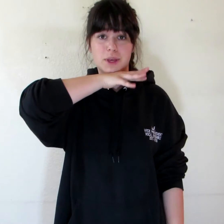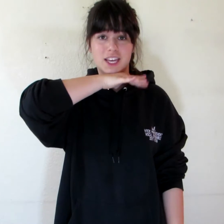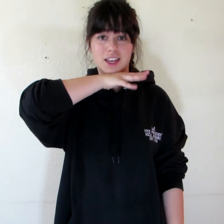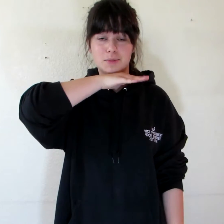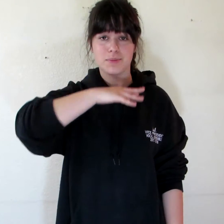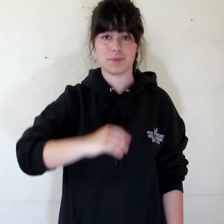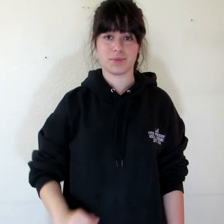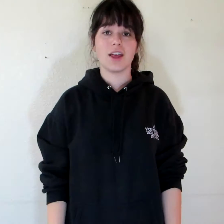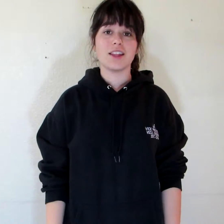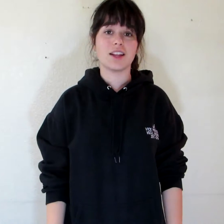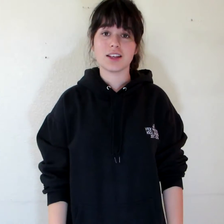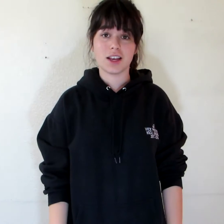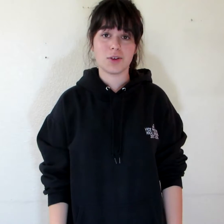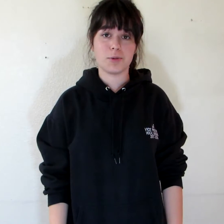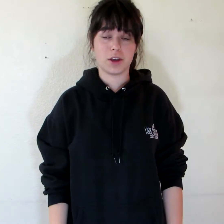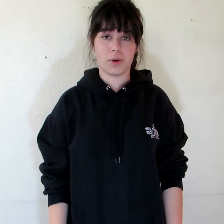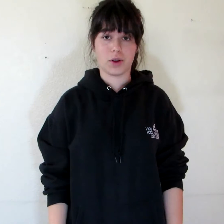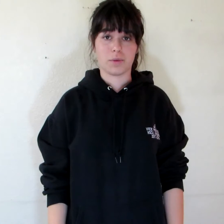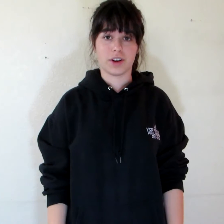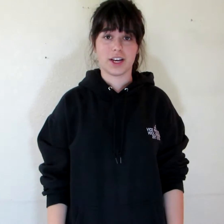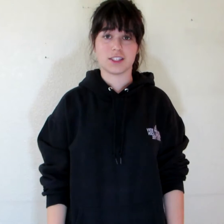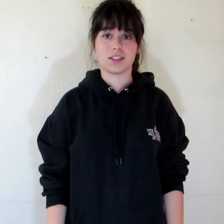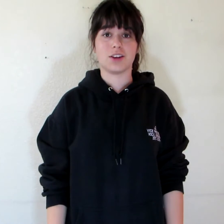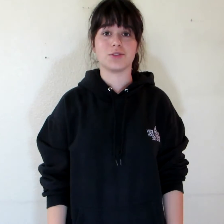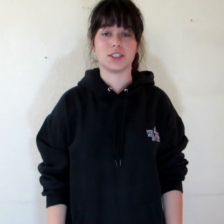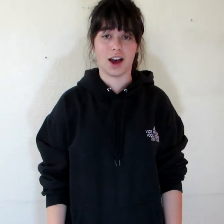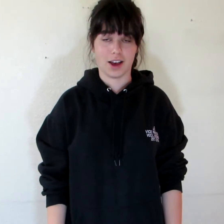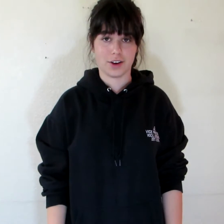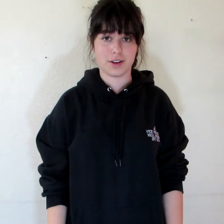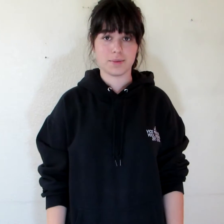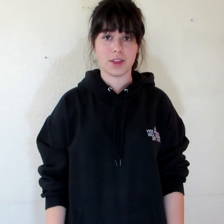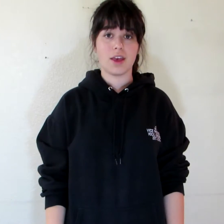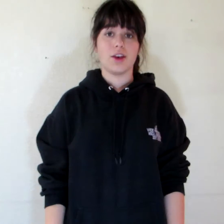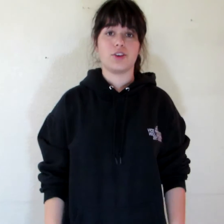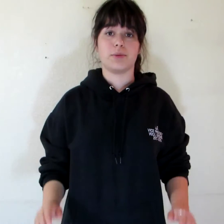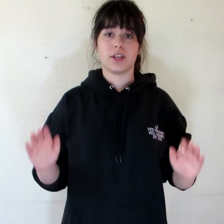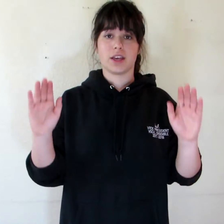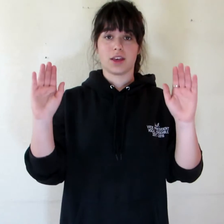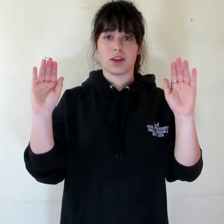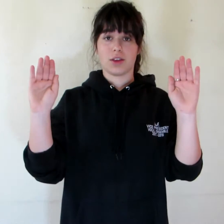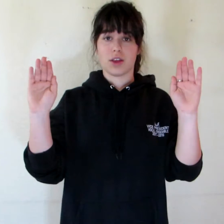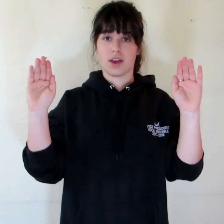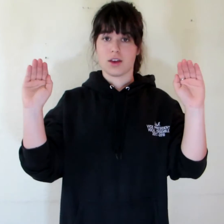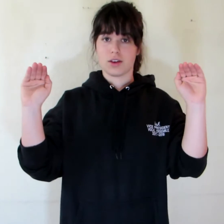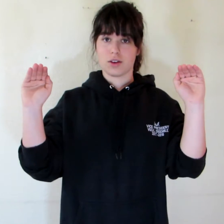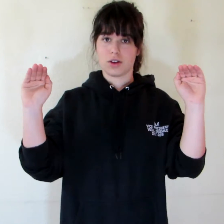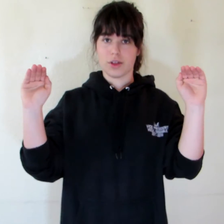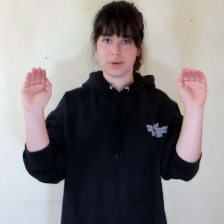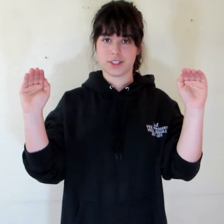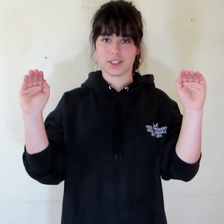pig. The next sign that we'll be going over is the sign for tired. You'll be taking a closed C